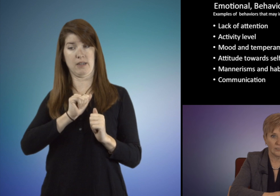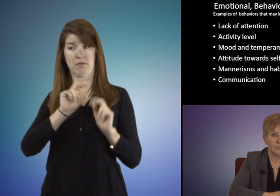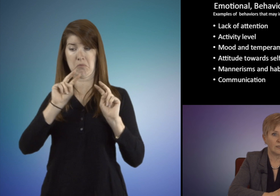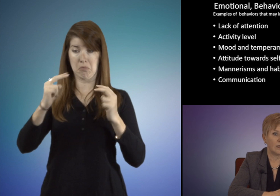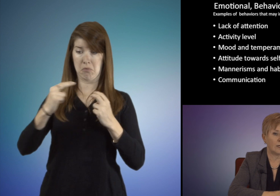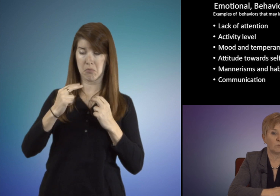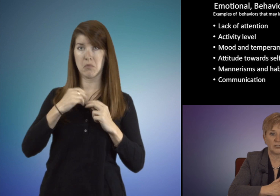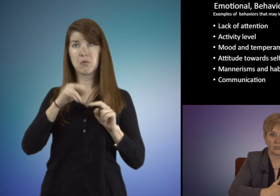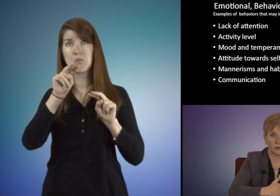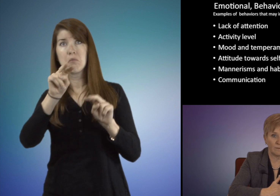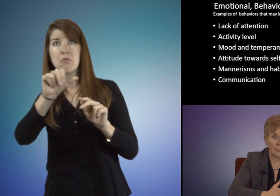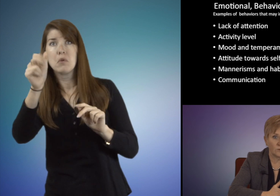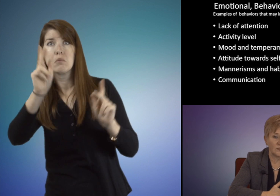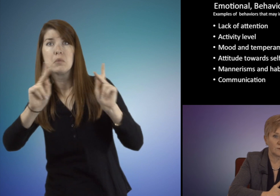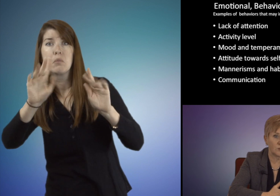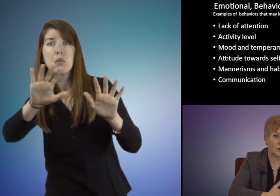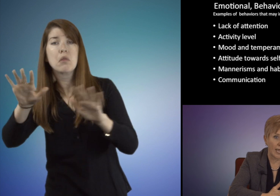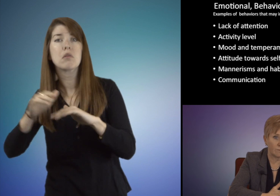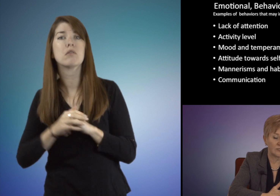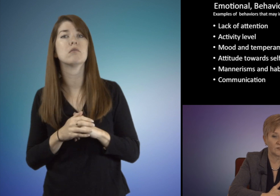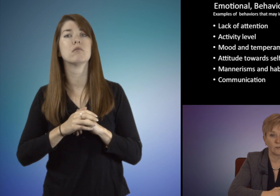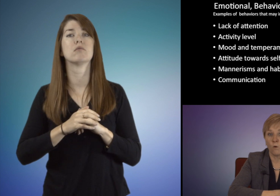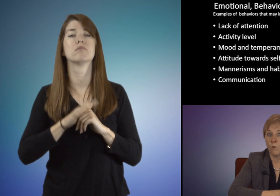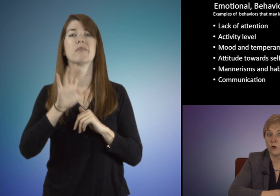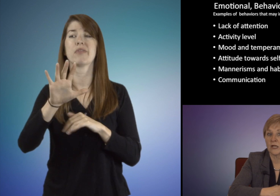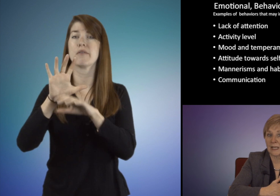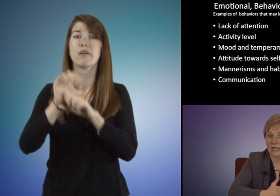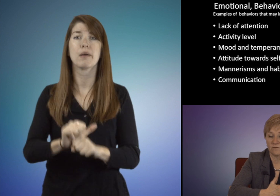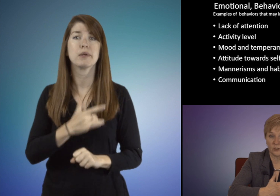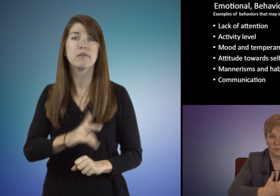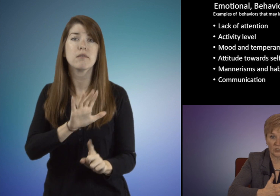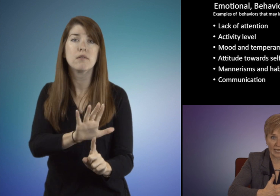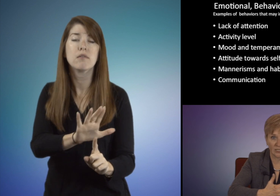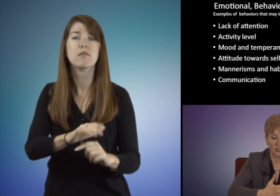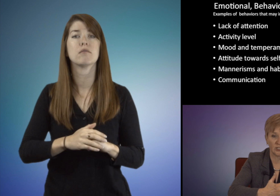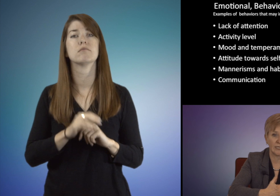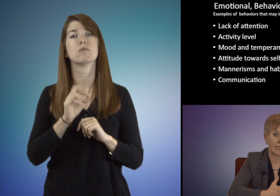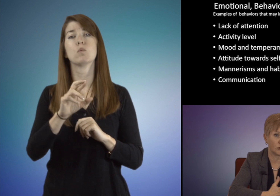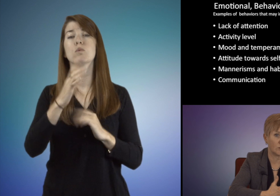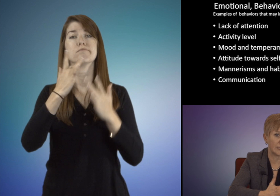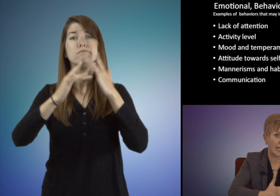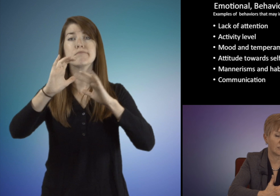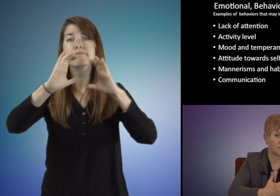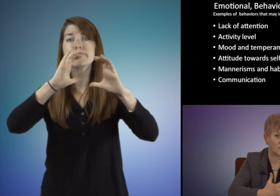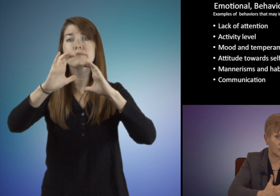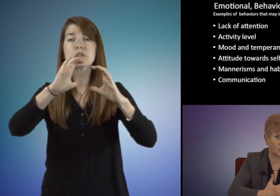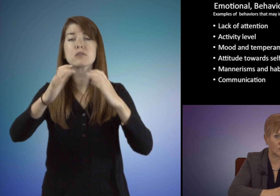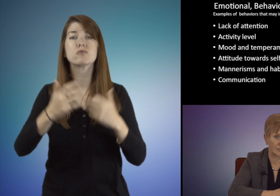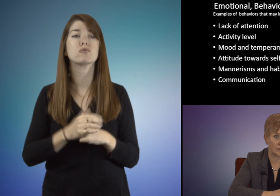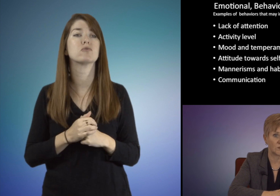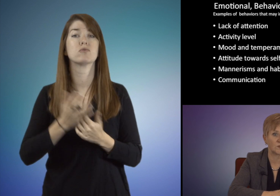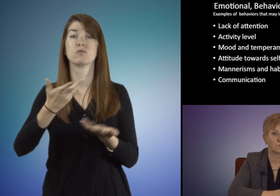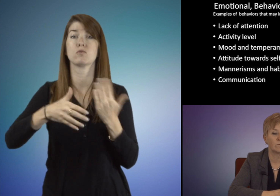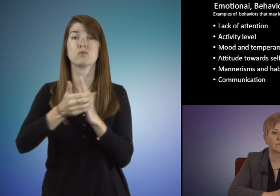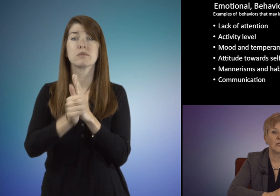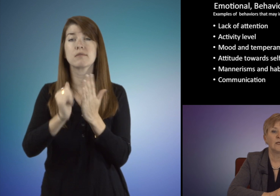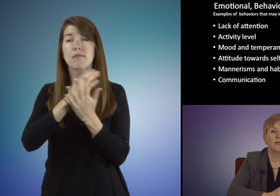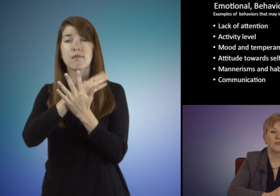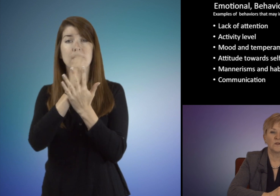others, particular mannerisms or habits, or lack of communication and or lack of social